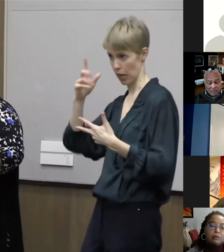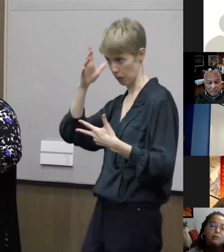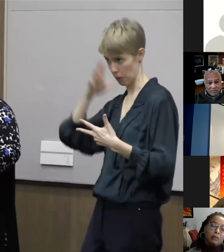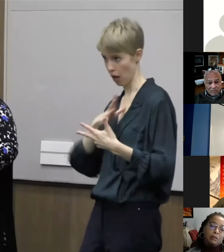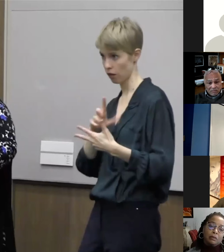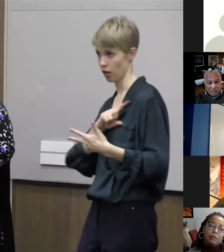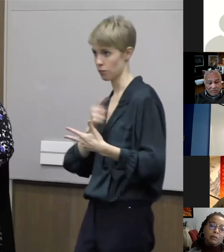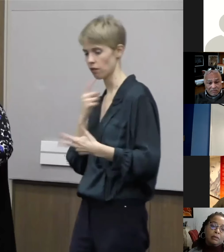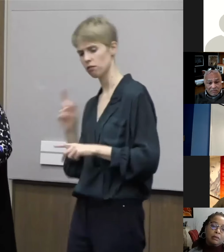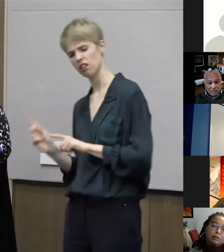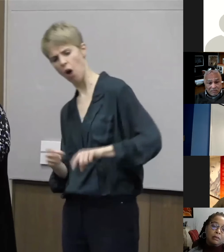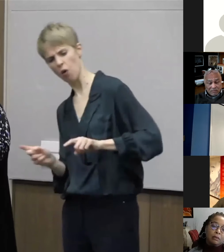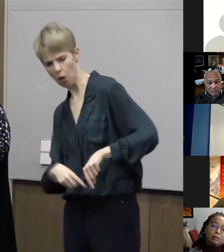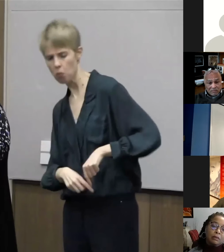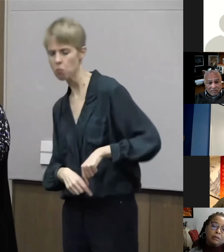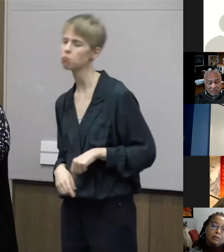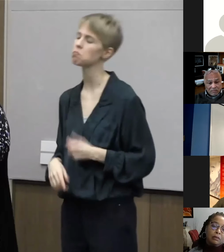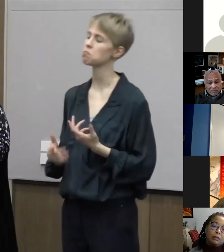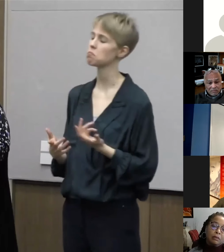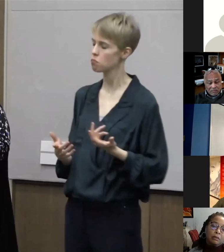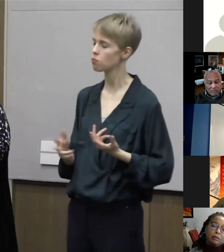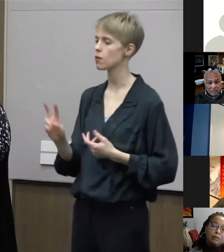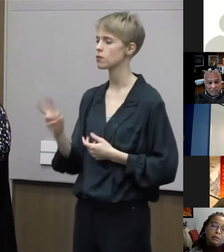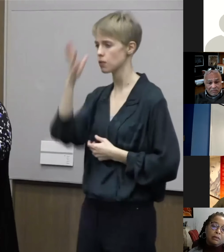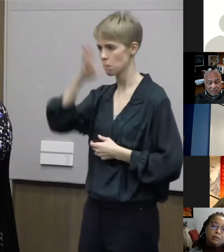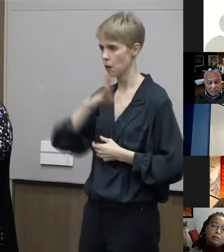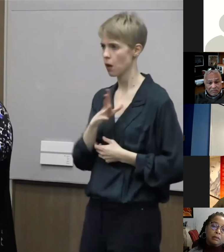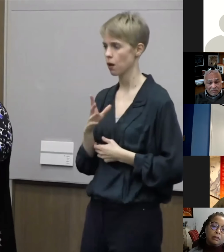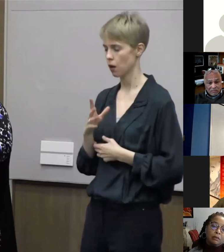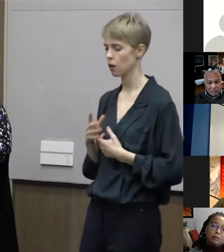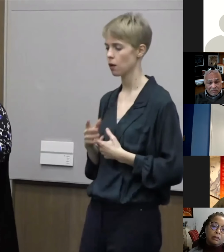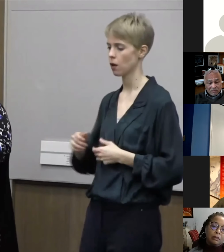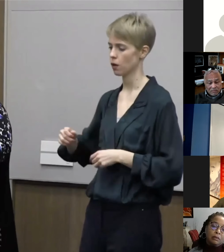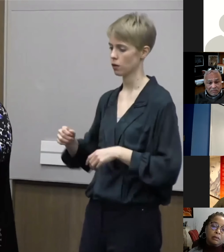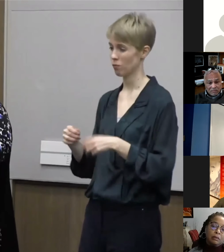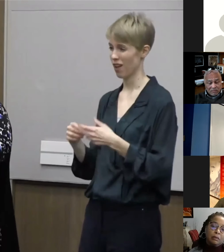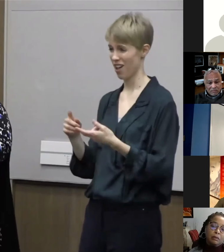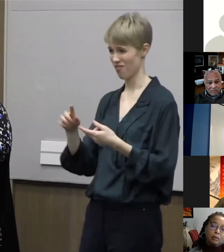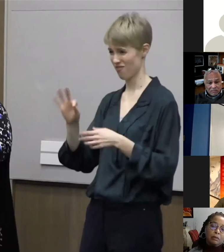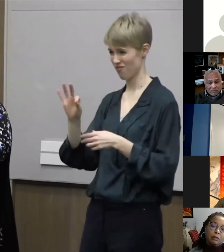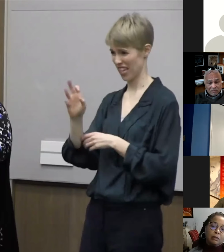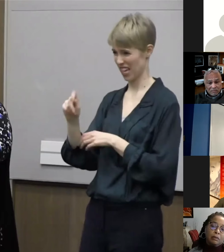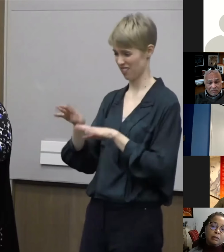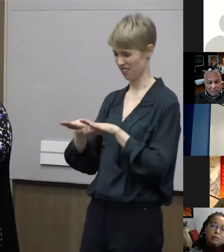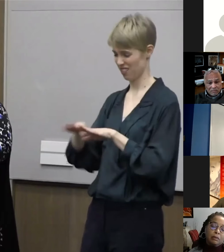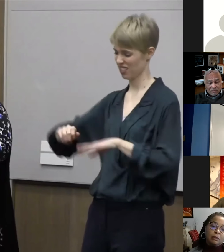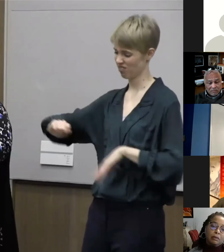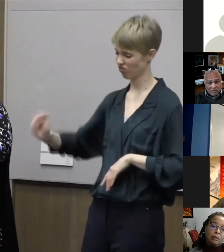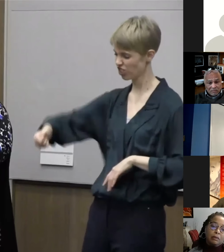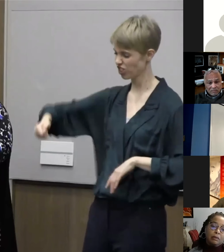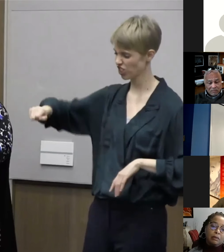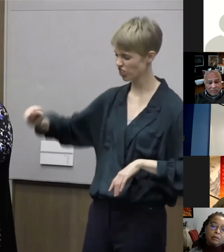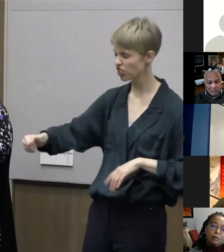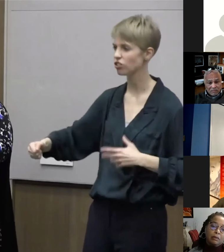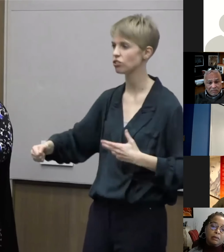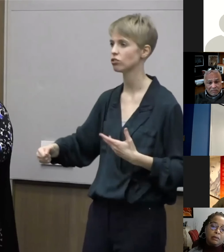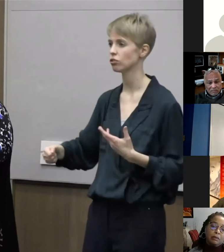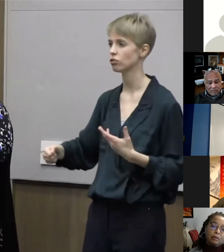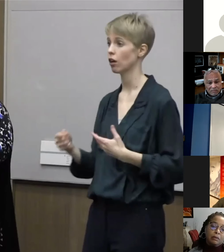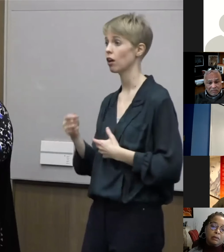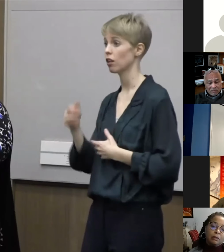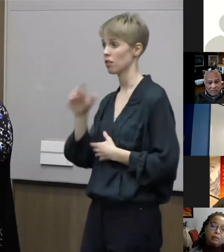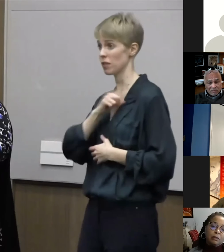take the blackjack. The second Negro began to beat, and I would work my feet. And the state highway patrolman ordered the first Negro who had beat me to sit on